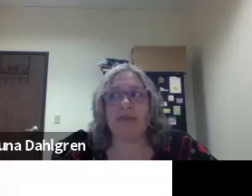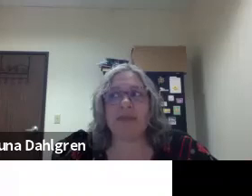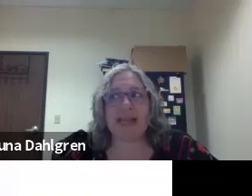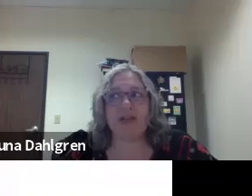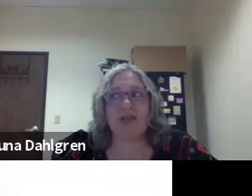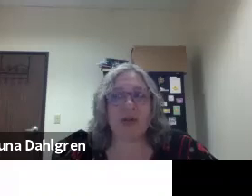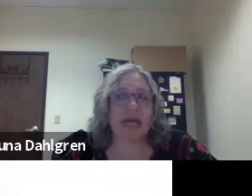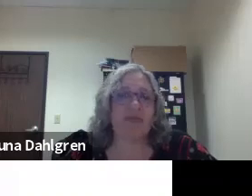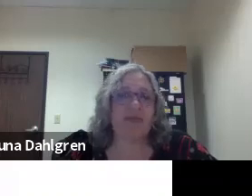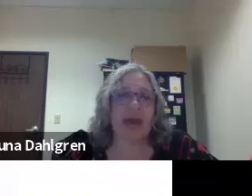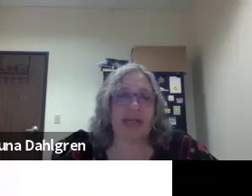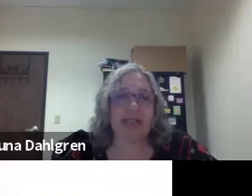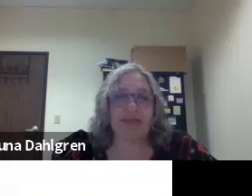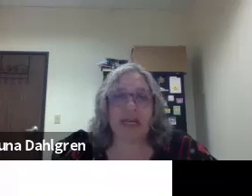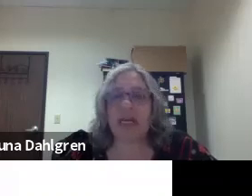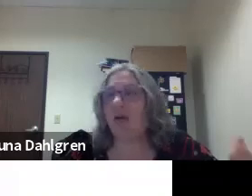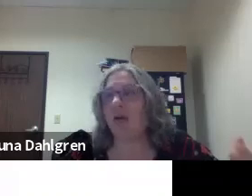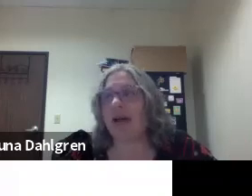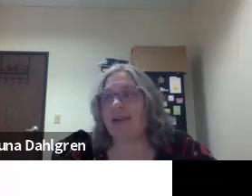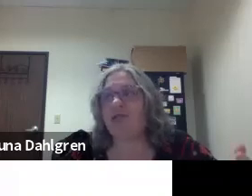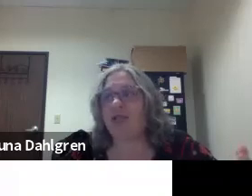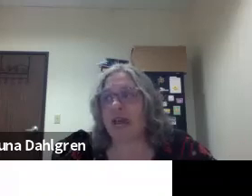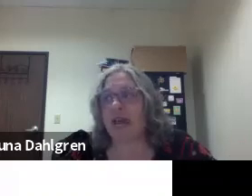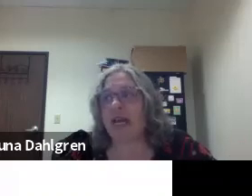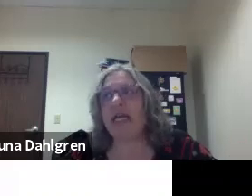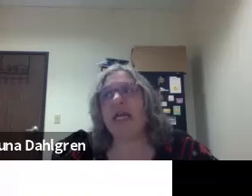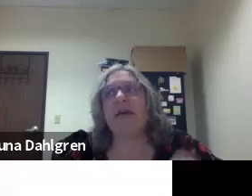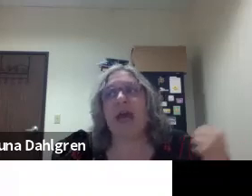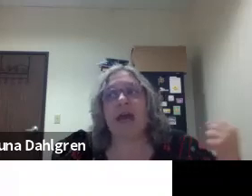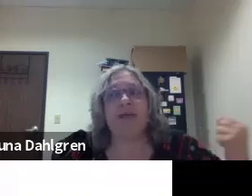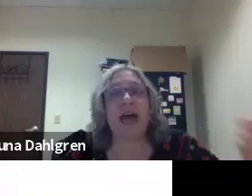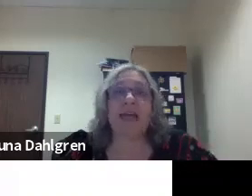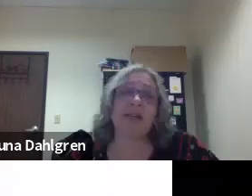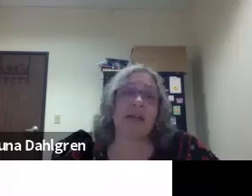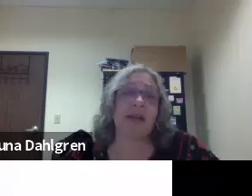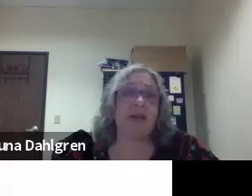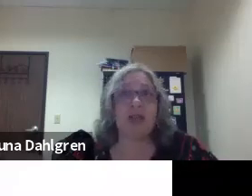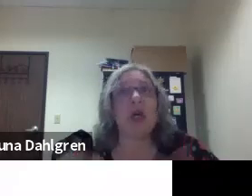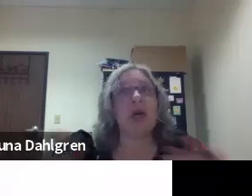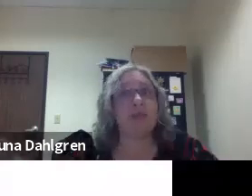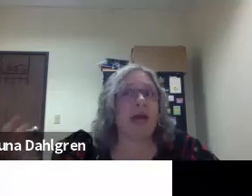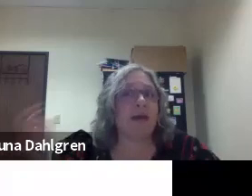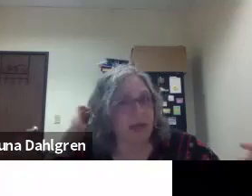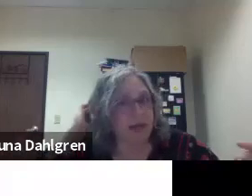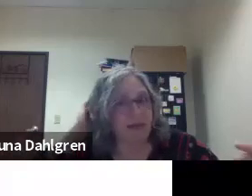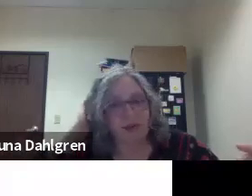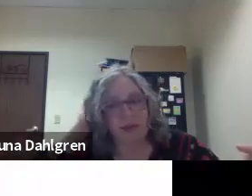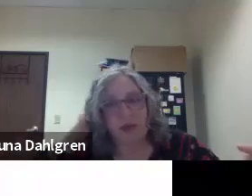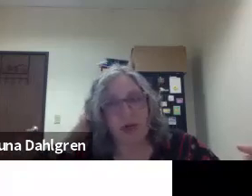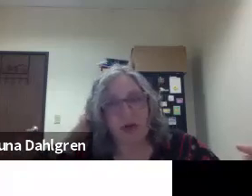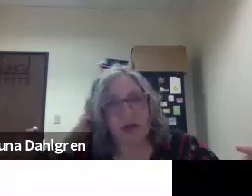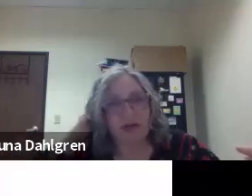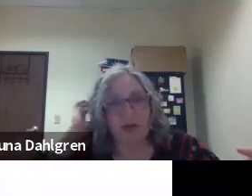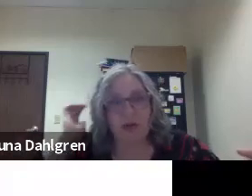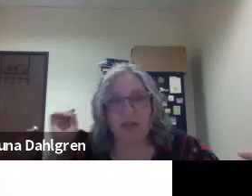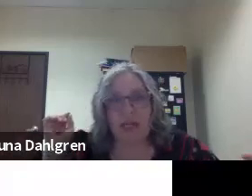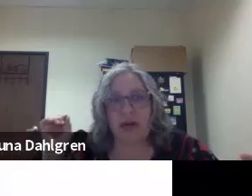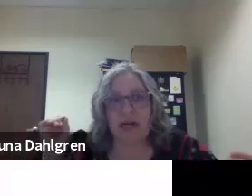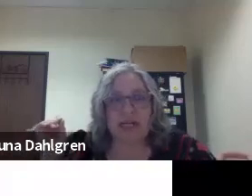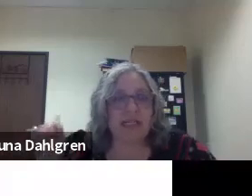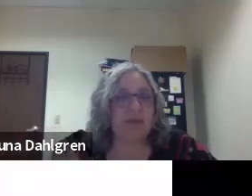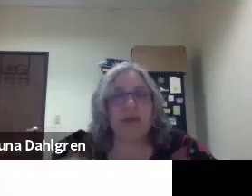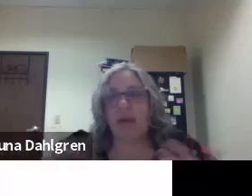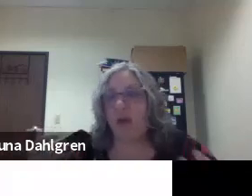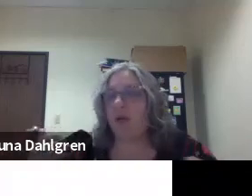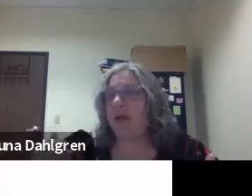call substantial gainful activity, or SGA. And that is a term that, if you're familiar with Social